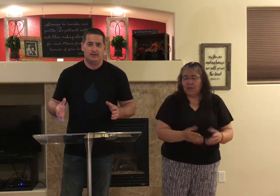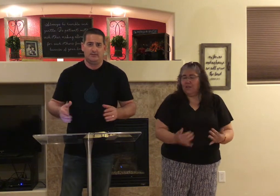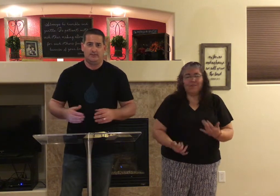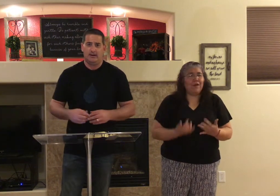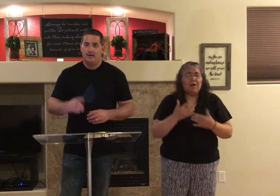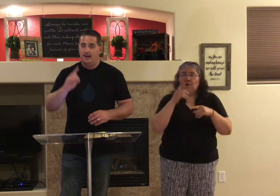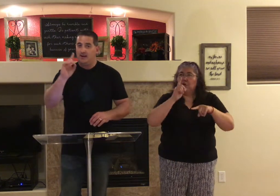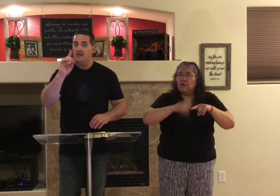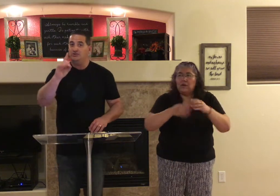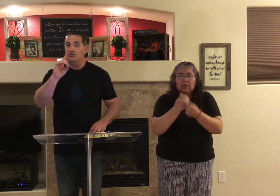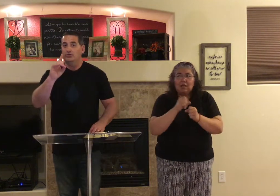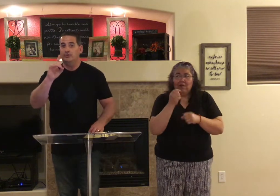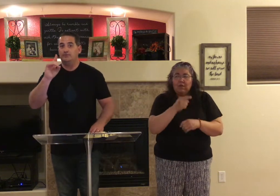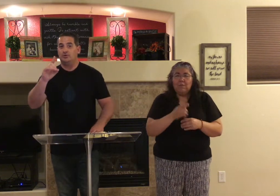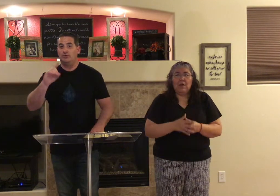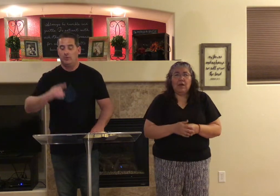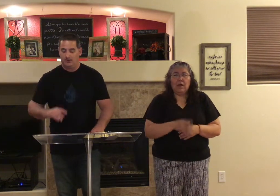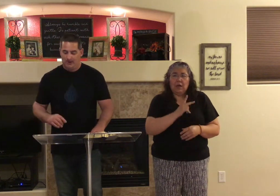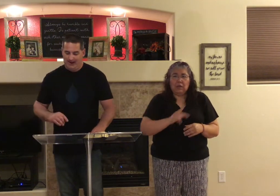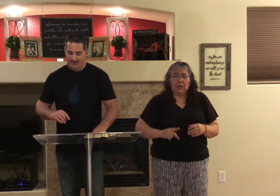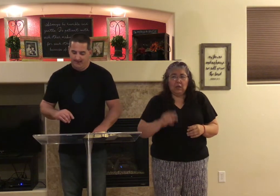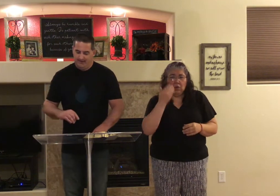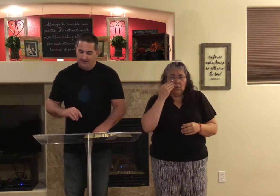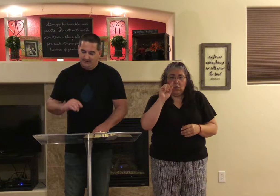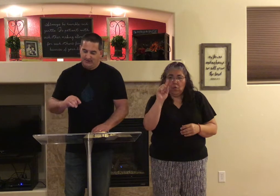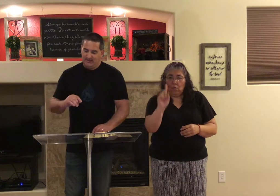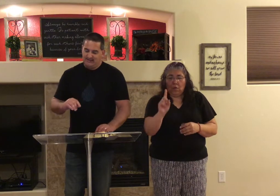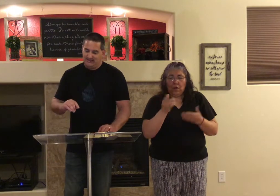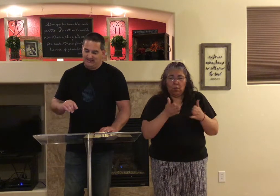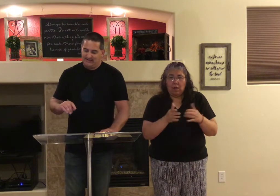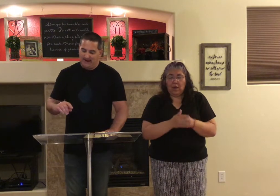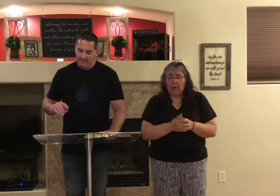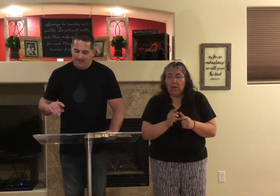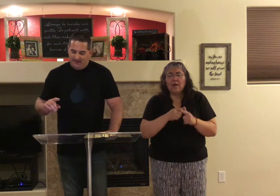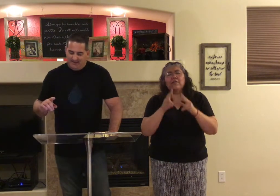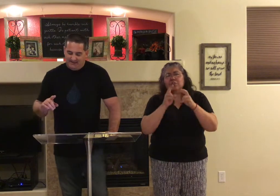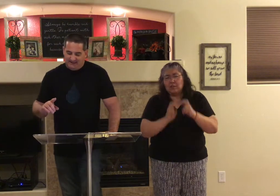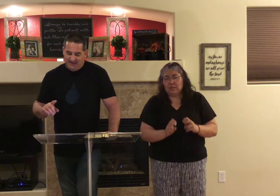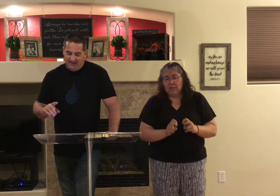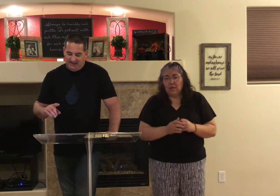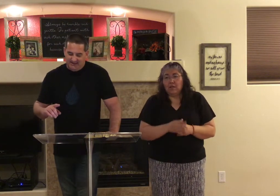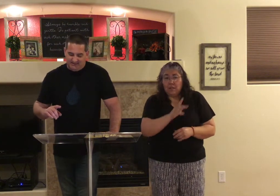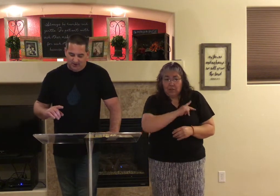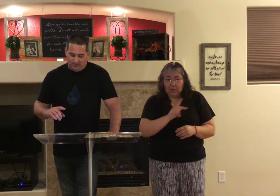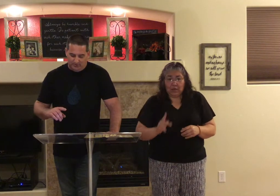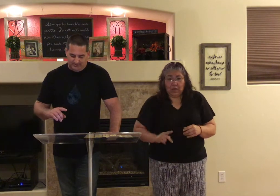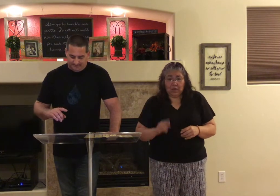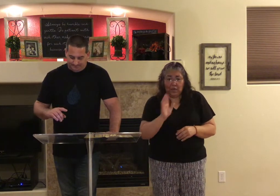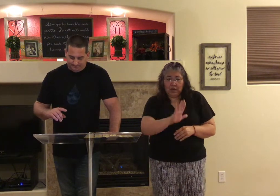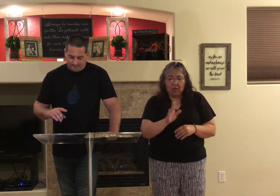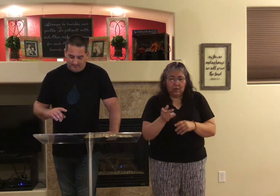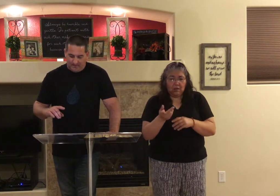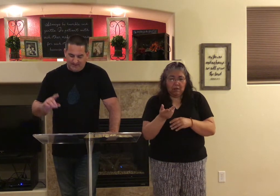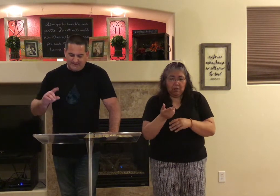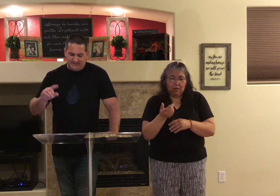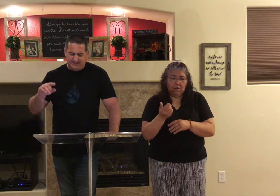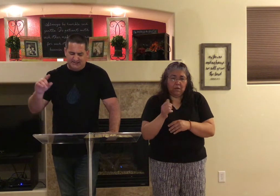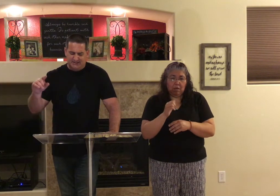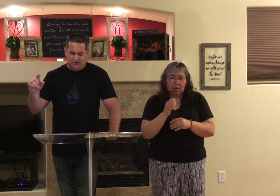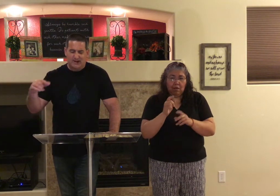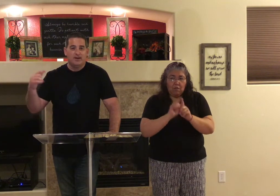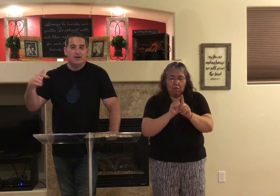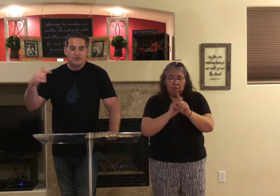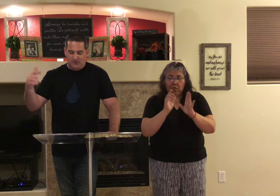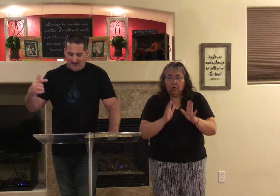Nineveh couldn't do it. And he knew there was only one way. So then check this out. Then the king and his nobles sent